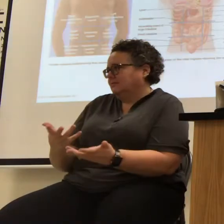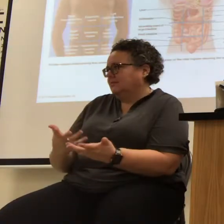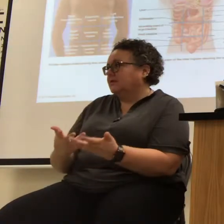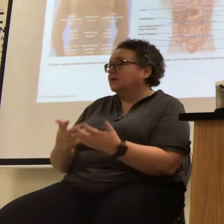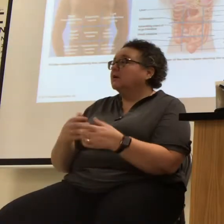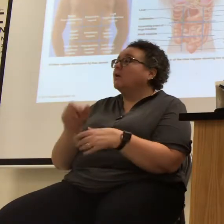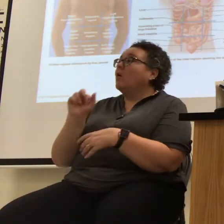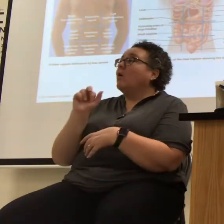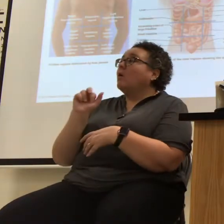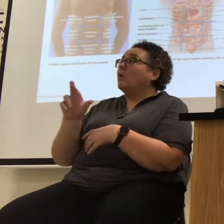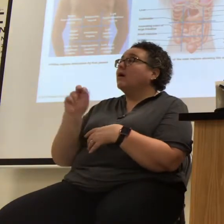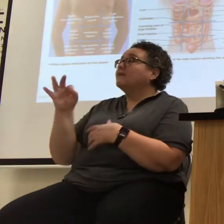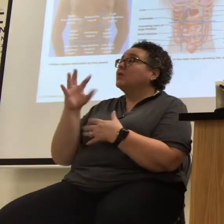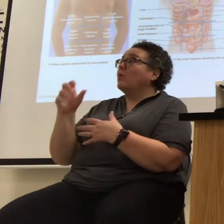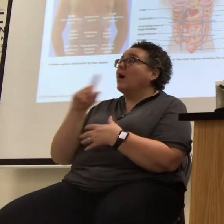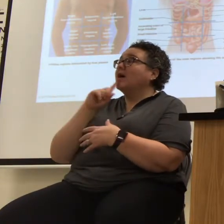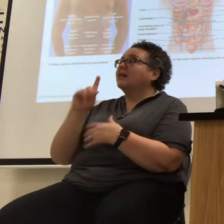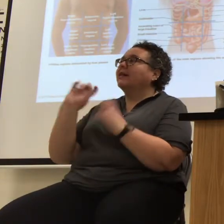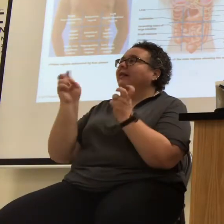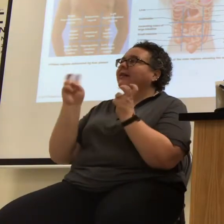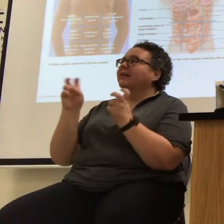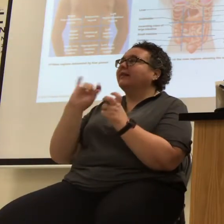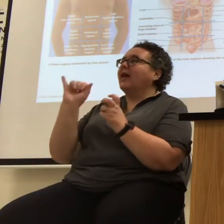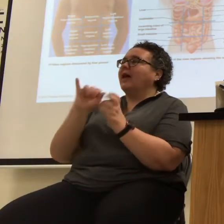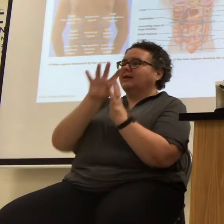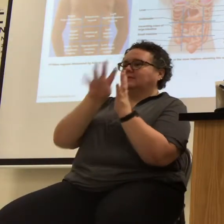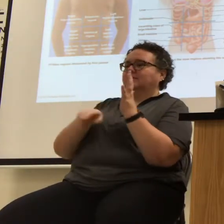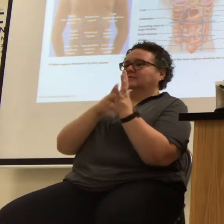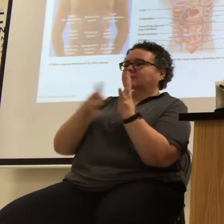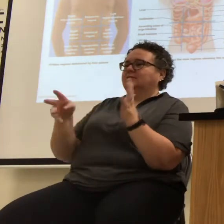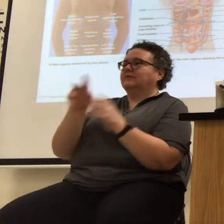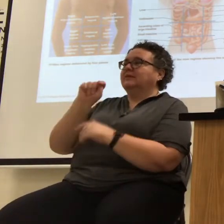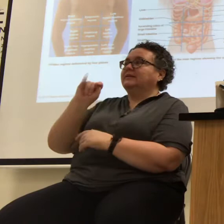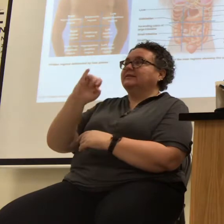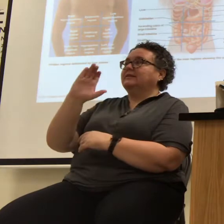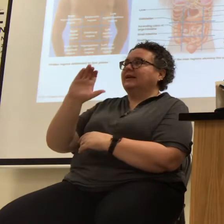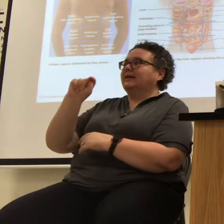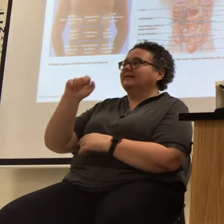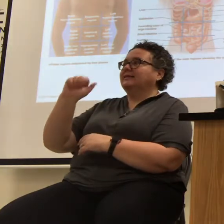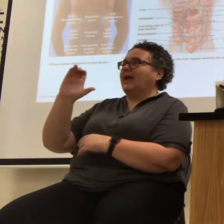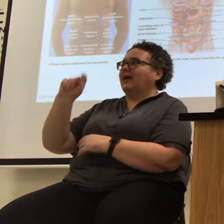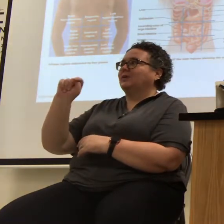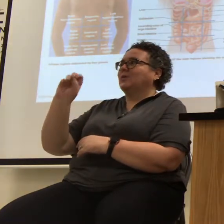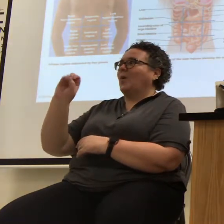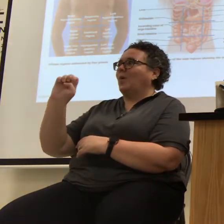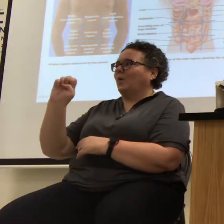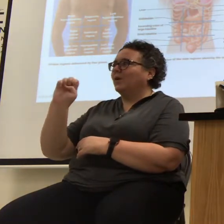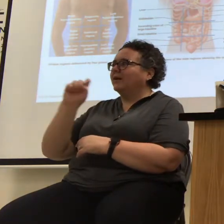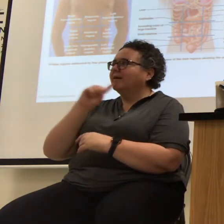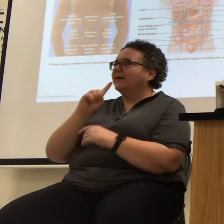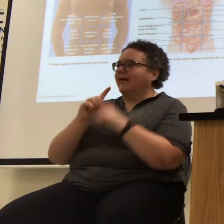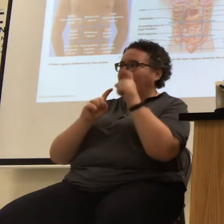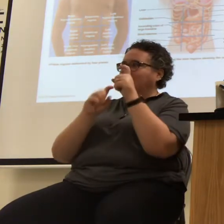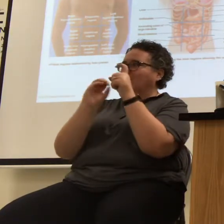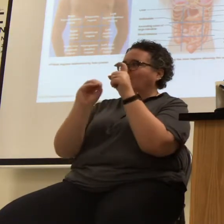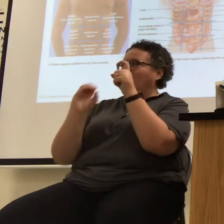Or if you want to put a tic-tac-toe grid on it. Those terms are used too. So if it's a tic-tac-toe grid,